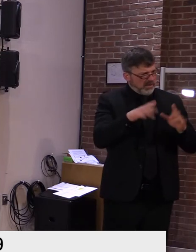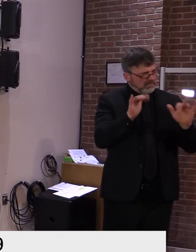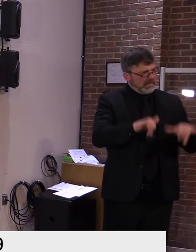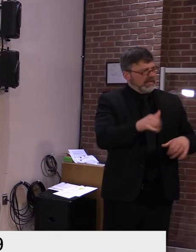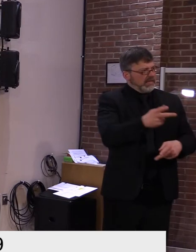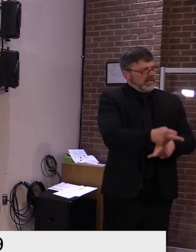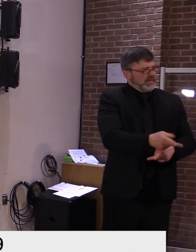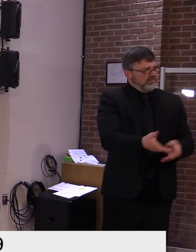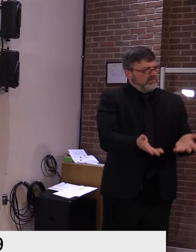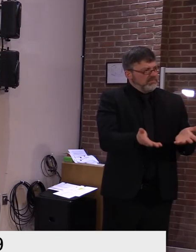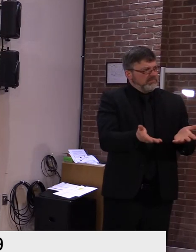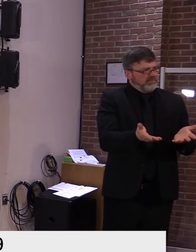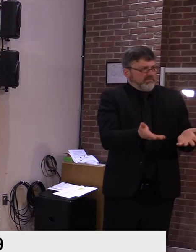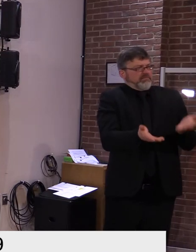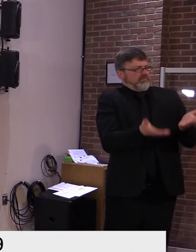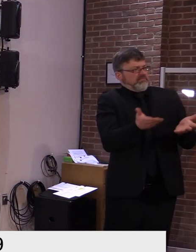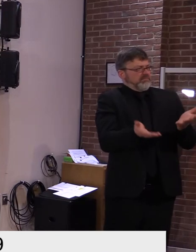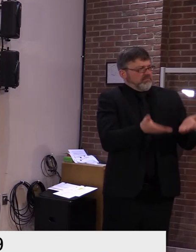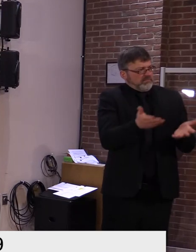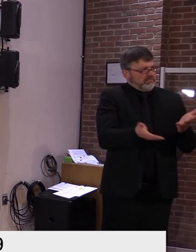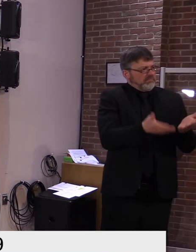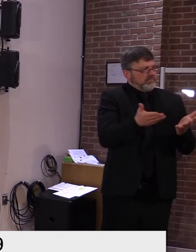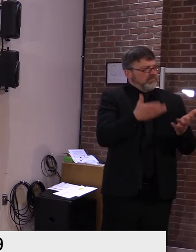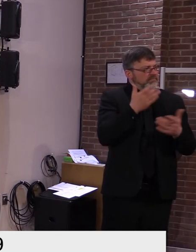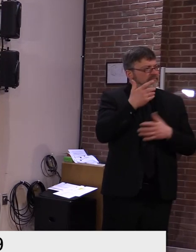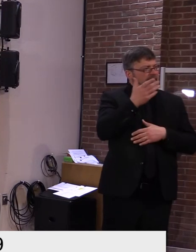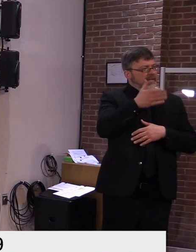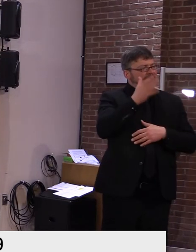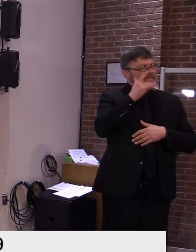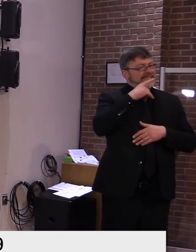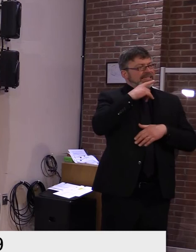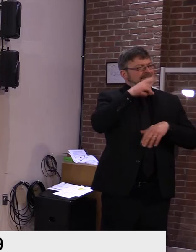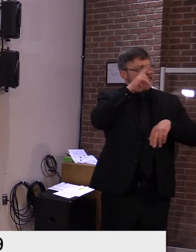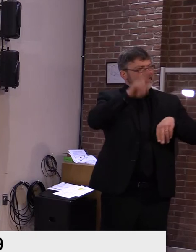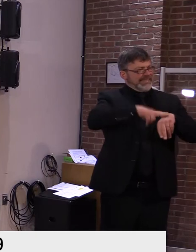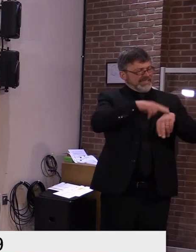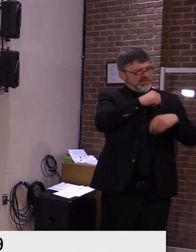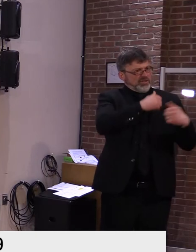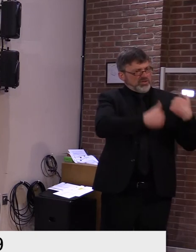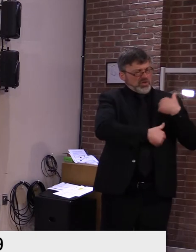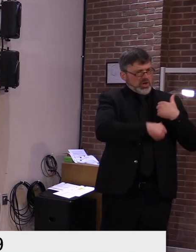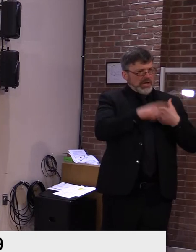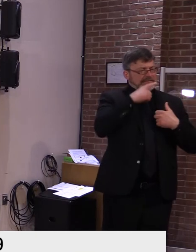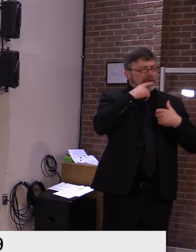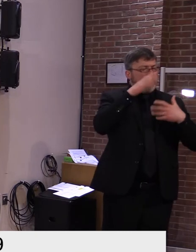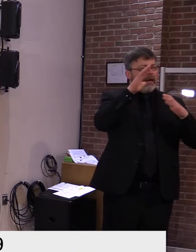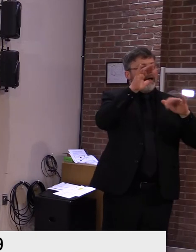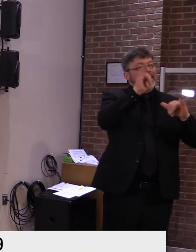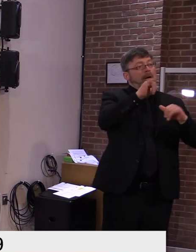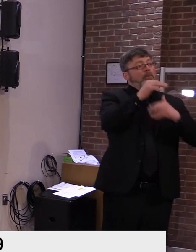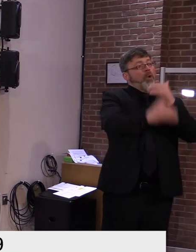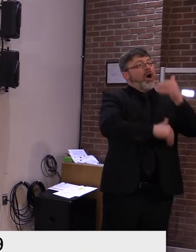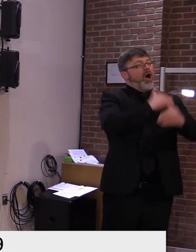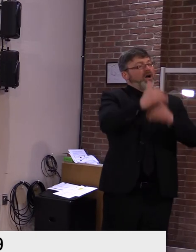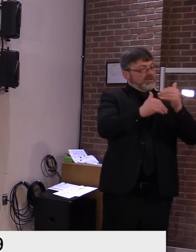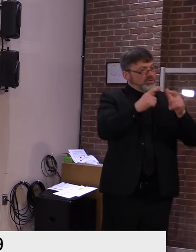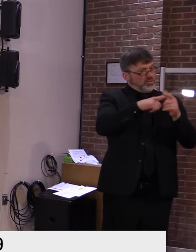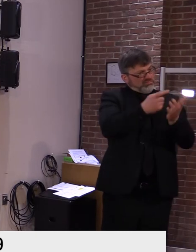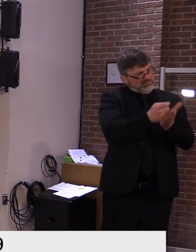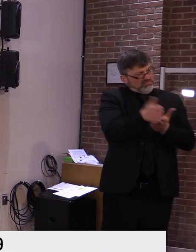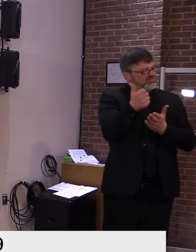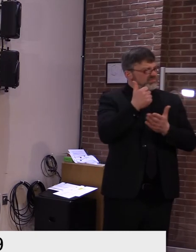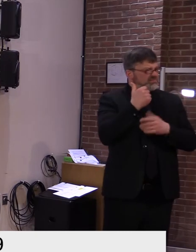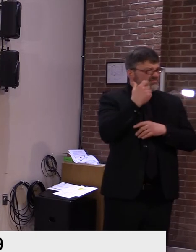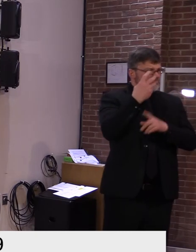year to kind of work through the process. I want to know, do you believe this soldier should be discharged? Yeah. Well,